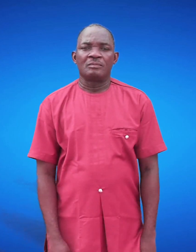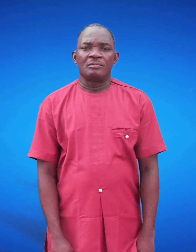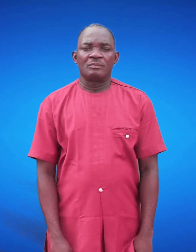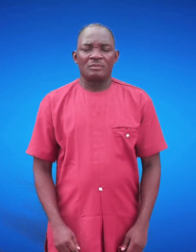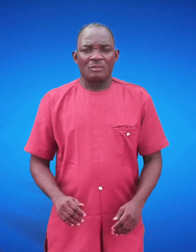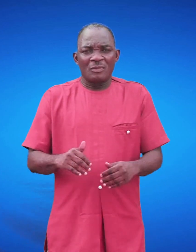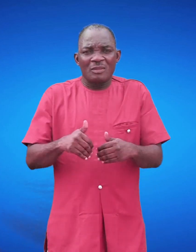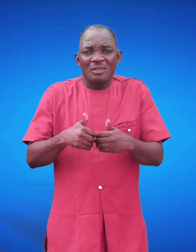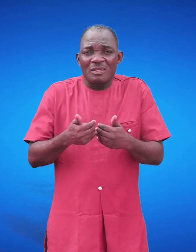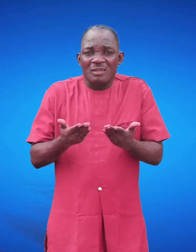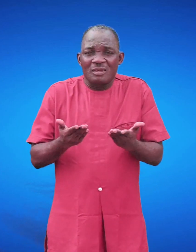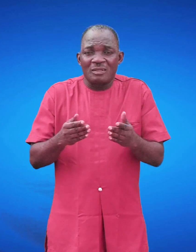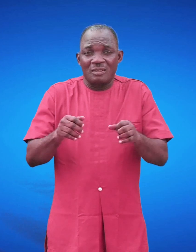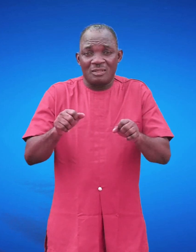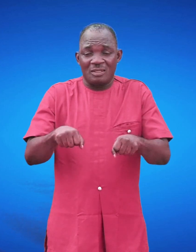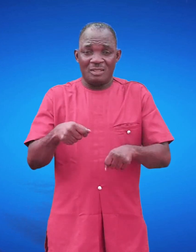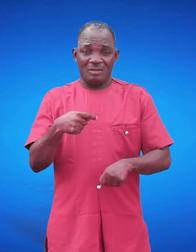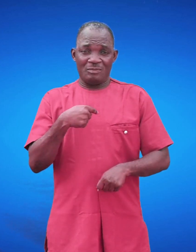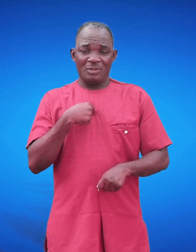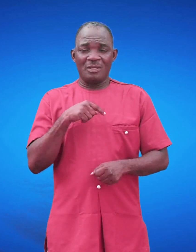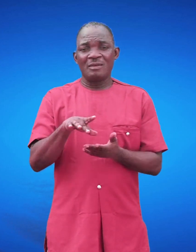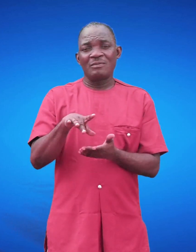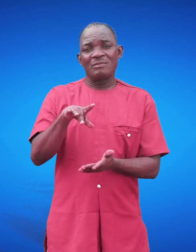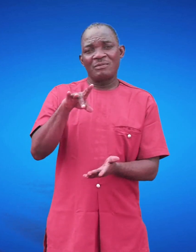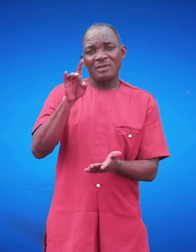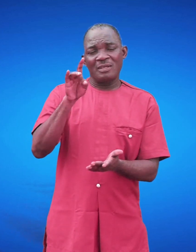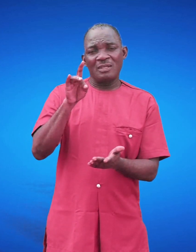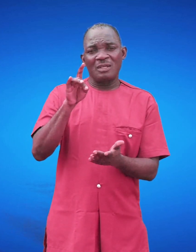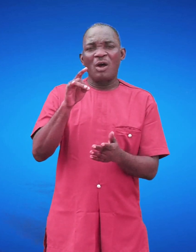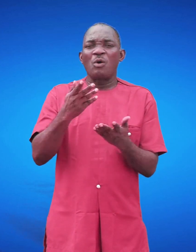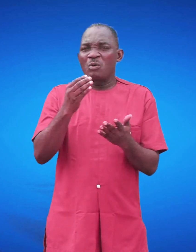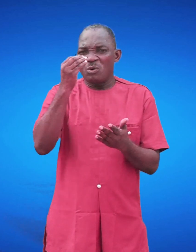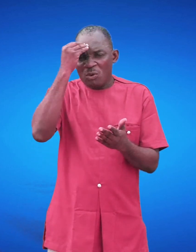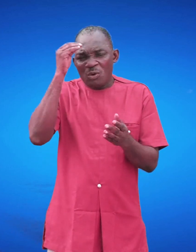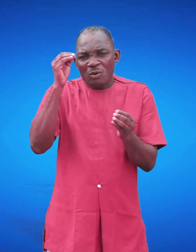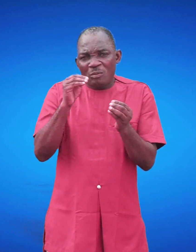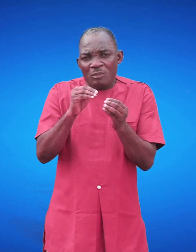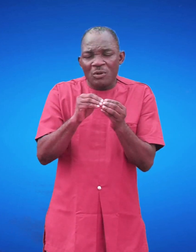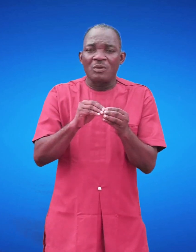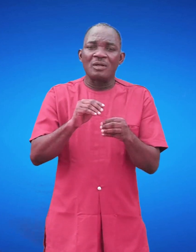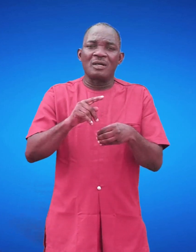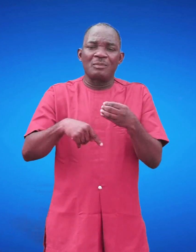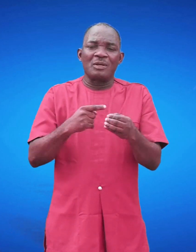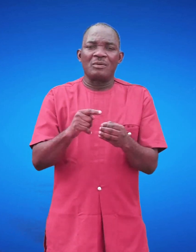How can I find out more about LEAP,